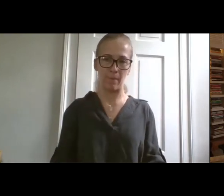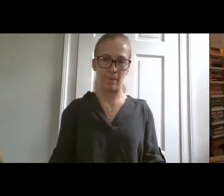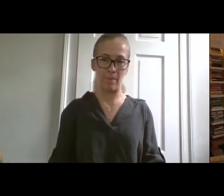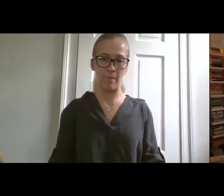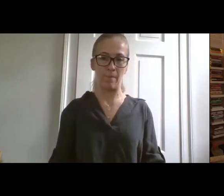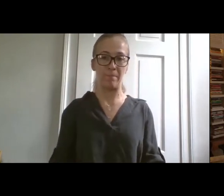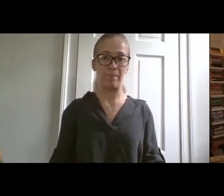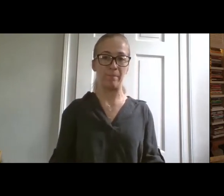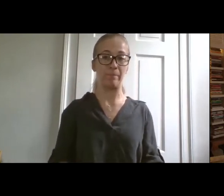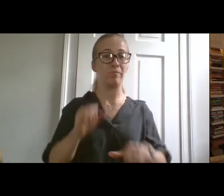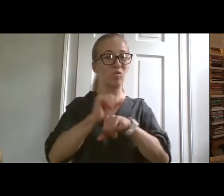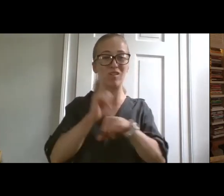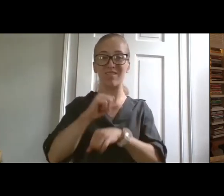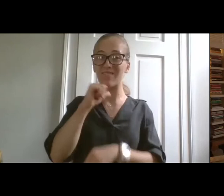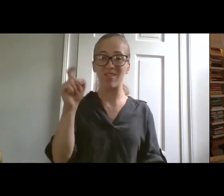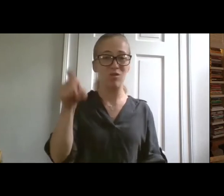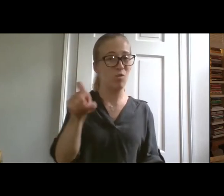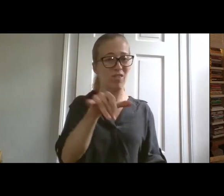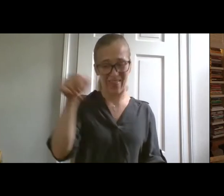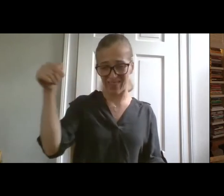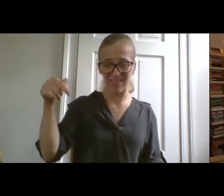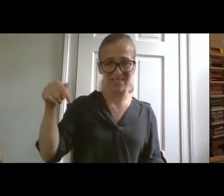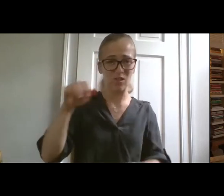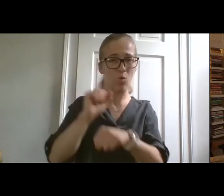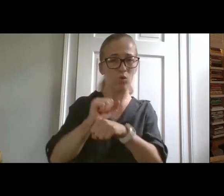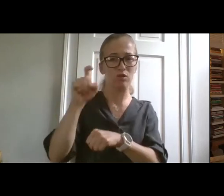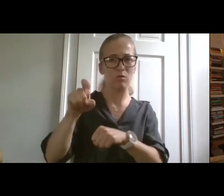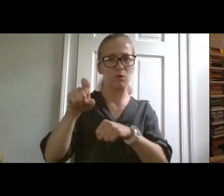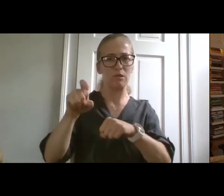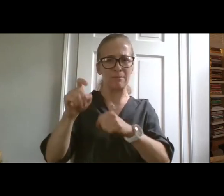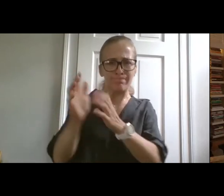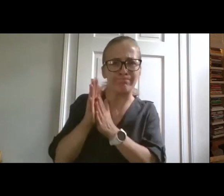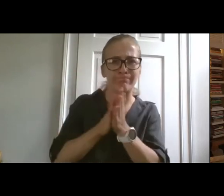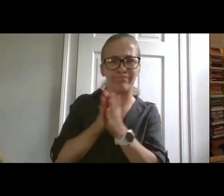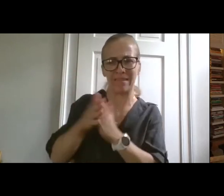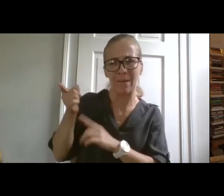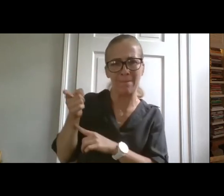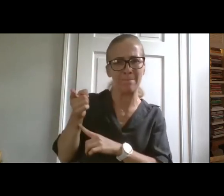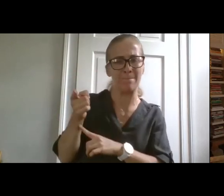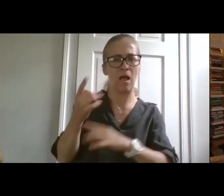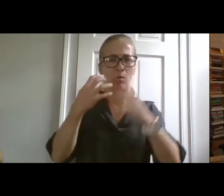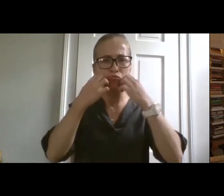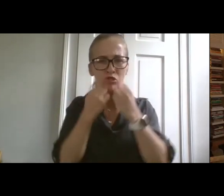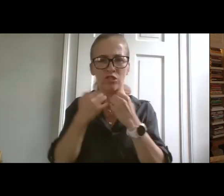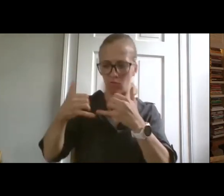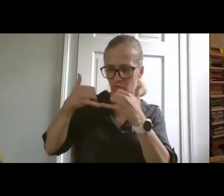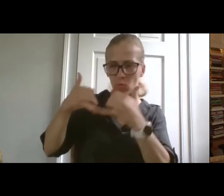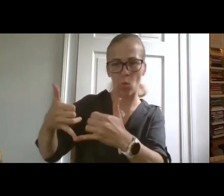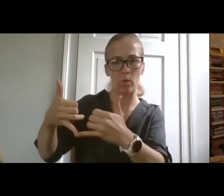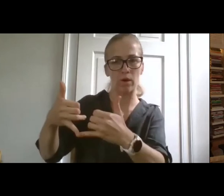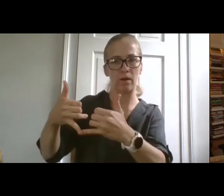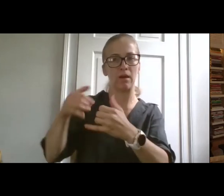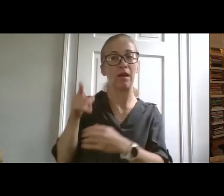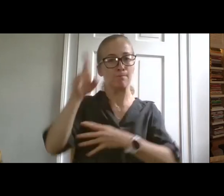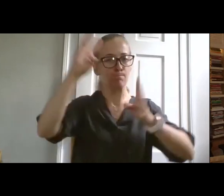Work wasn't supposed to be like this. Work was supposed to stimulate him, appreciate and reward him. When he came up with a